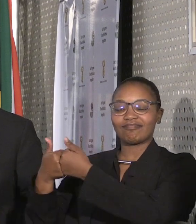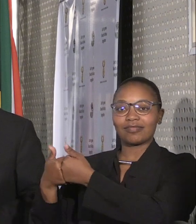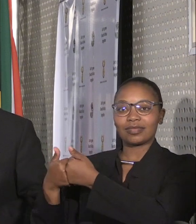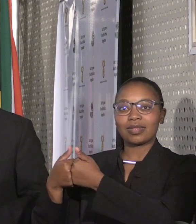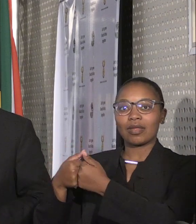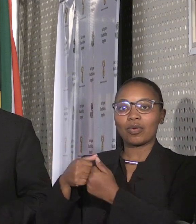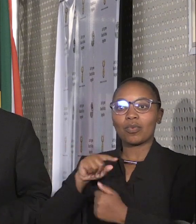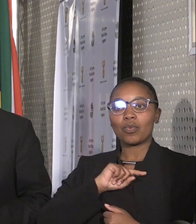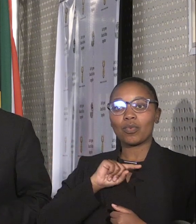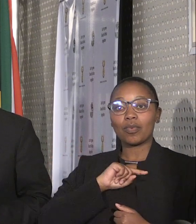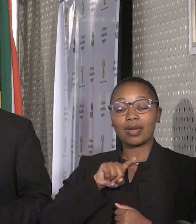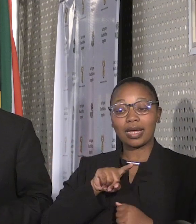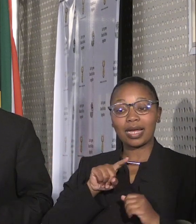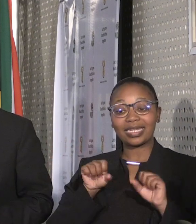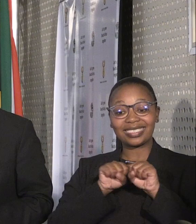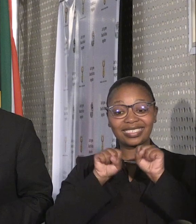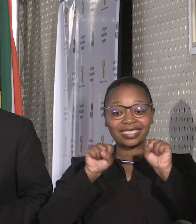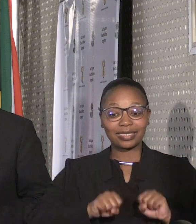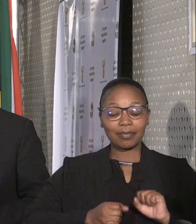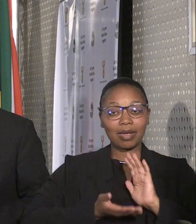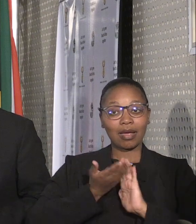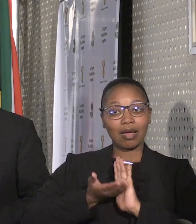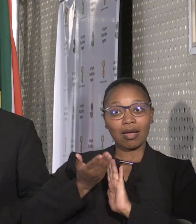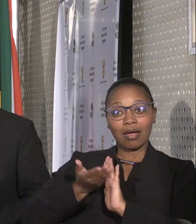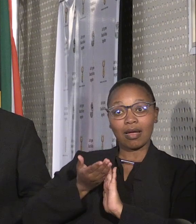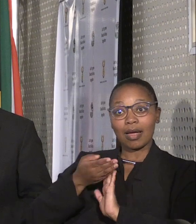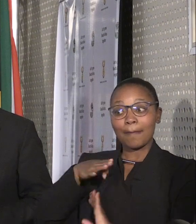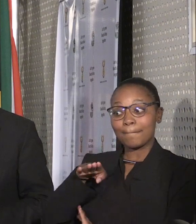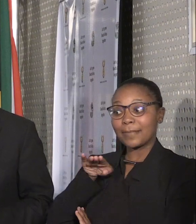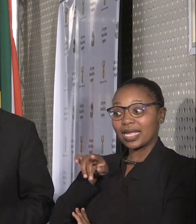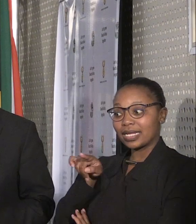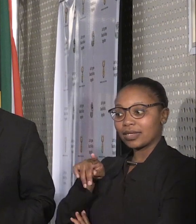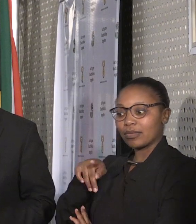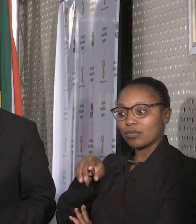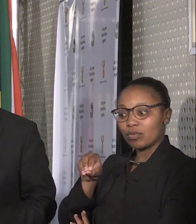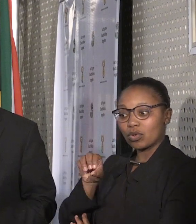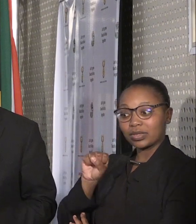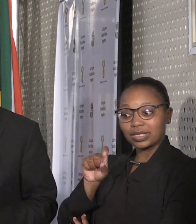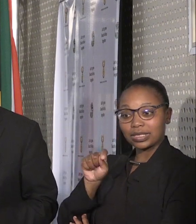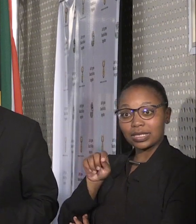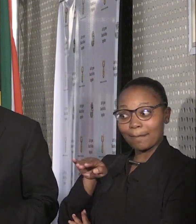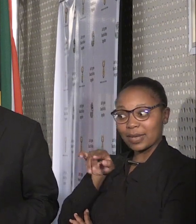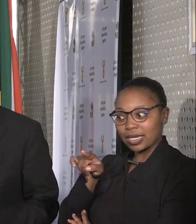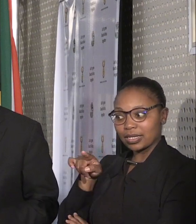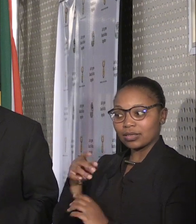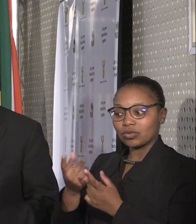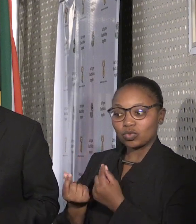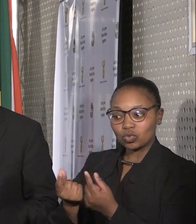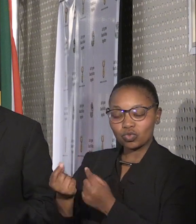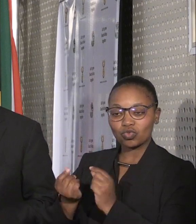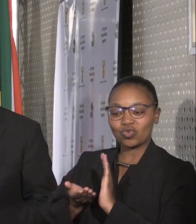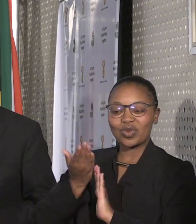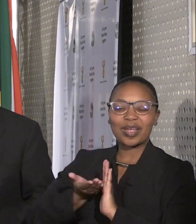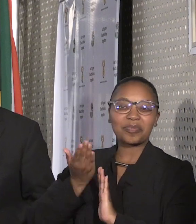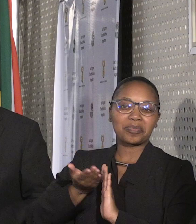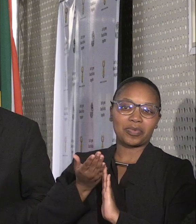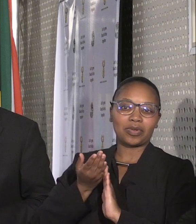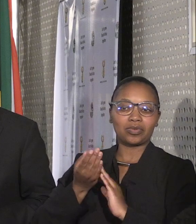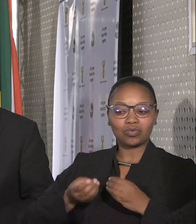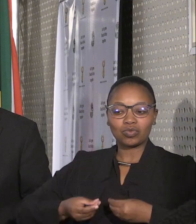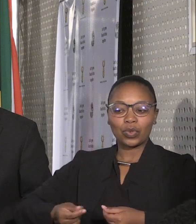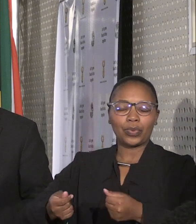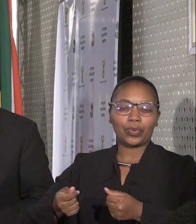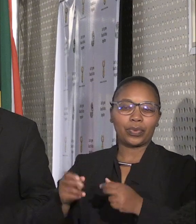upgrade the bank is introducing to provide a better service. The system challenges led